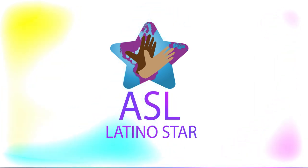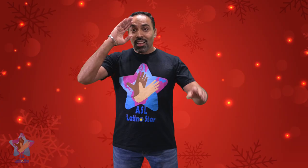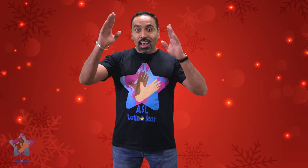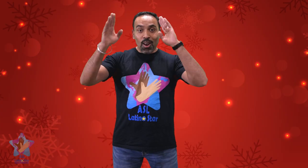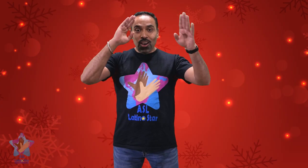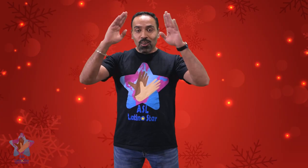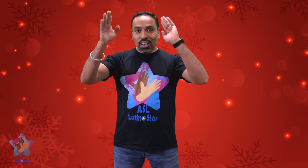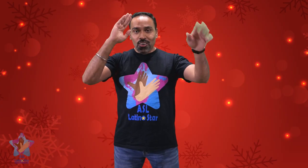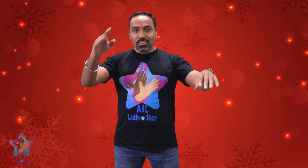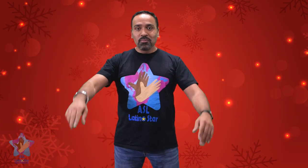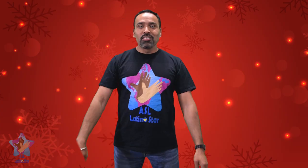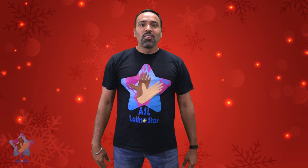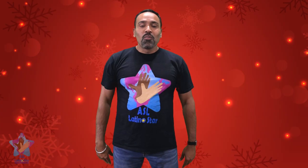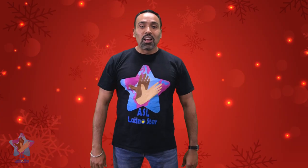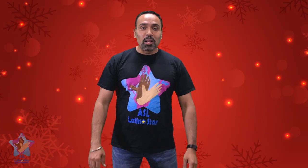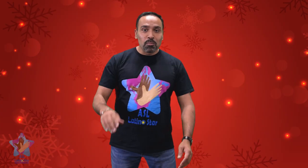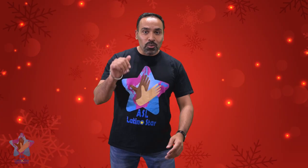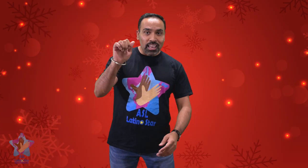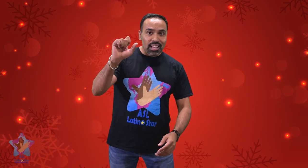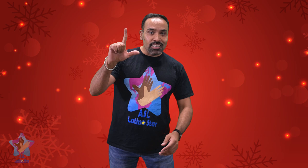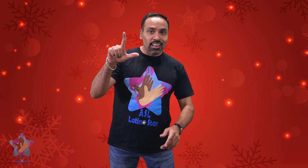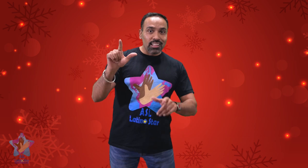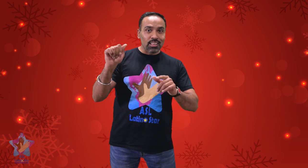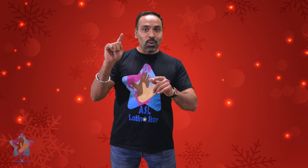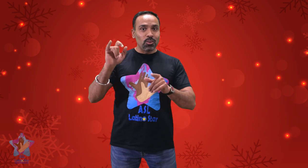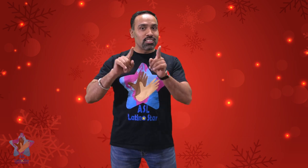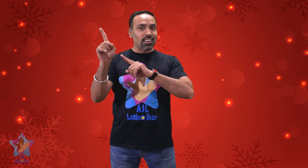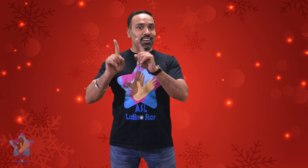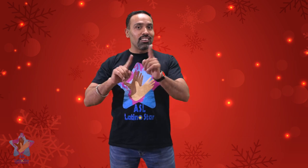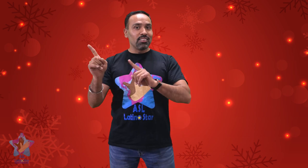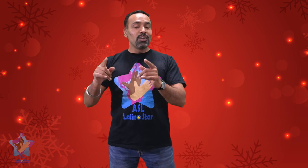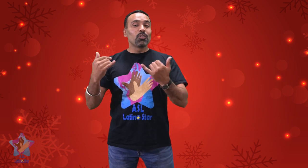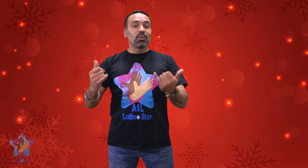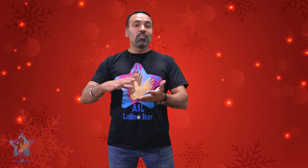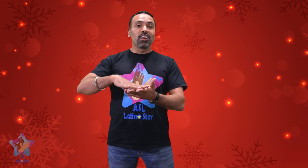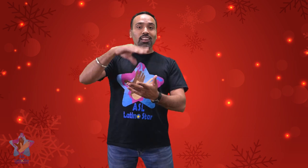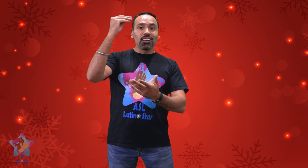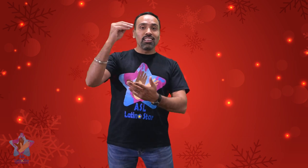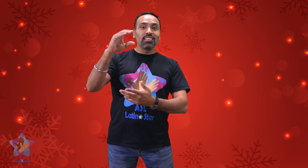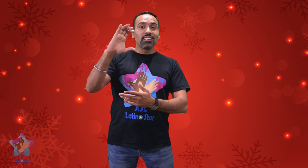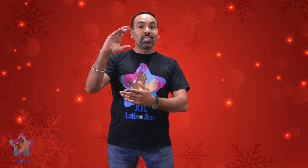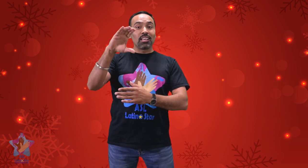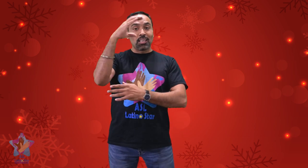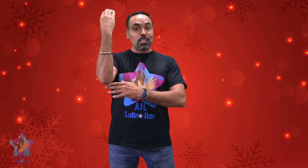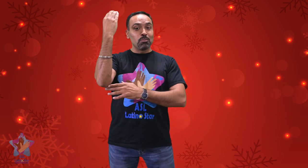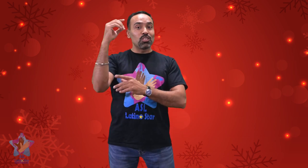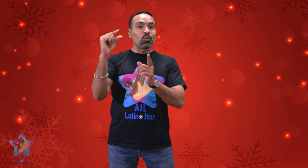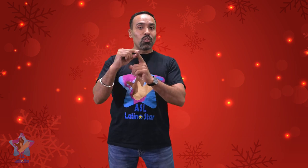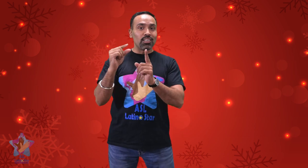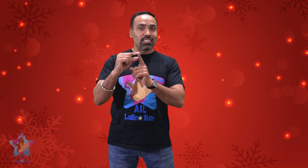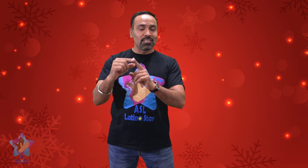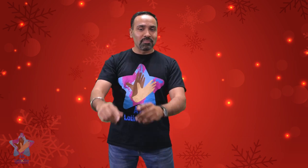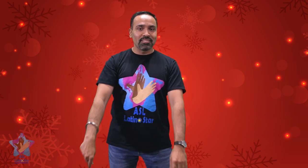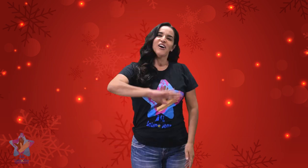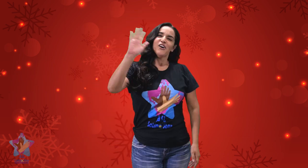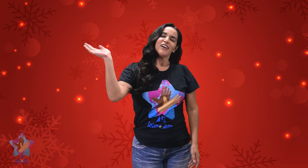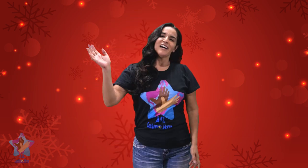Hello, hello, hello. Welcome to ASL Latino Star. Today we are learning Christmas words. Hola,